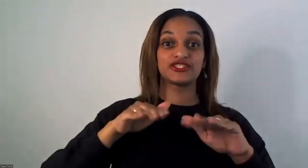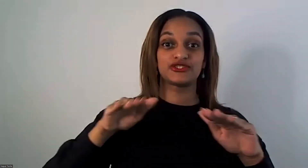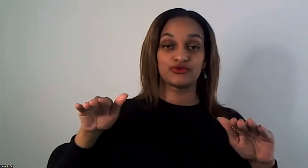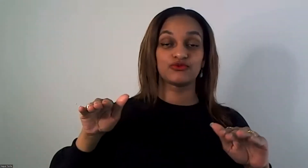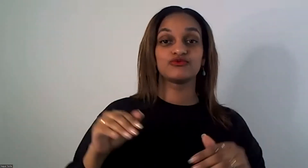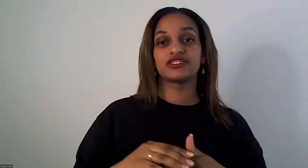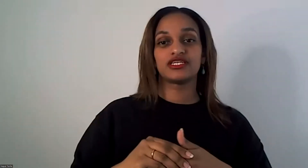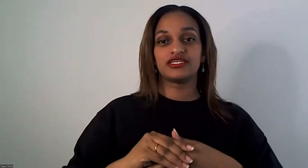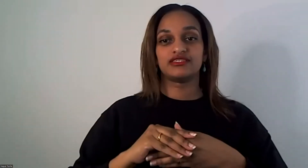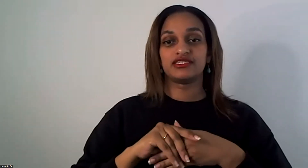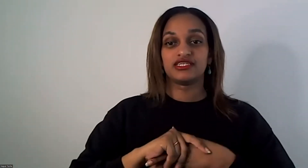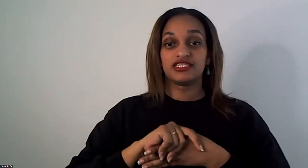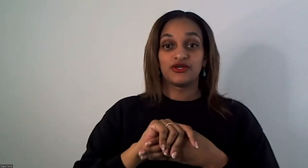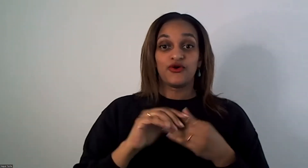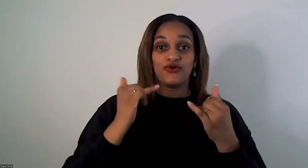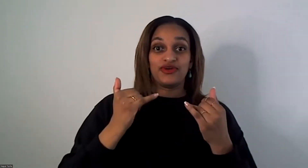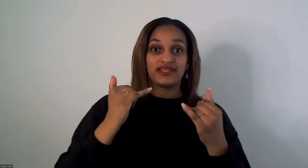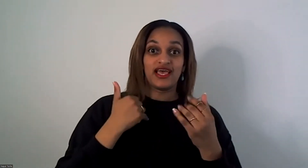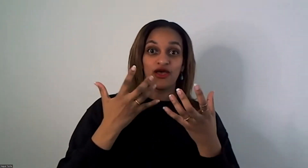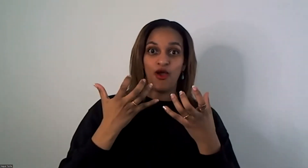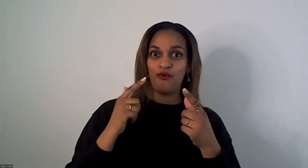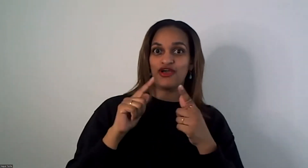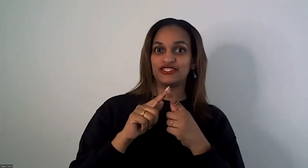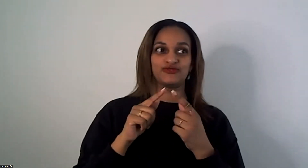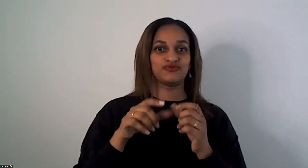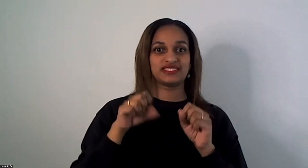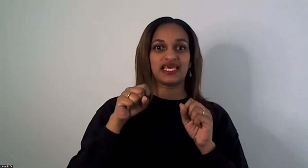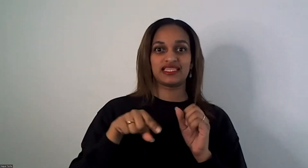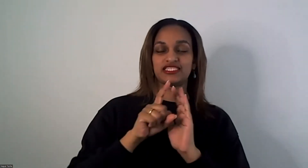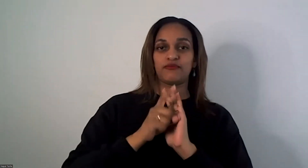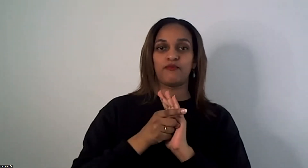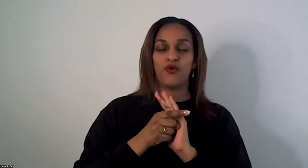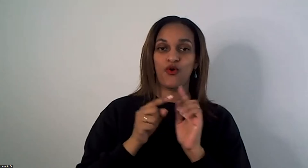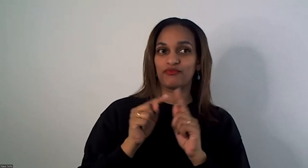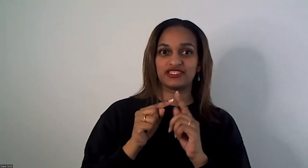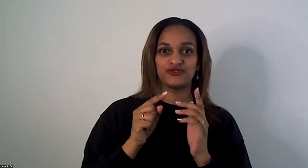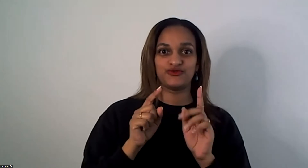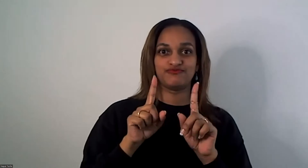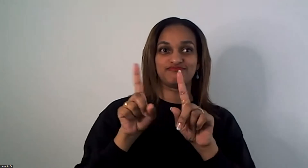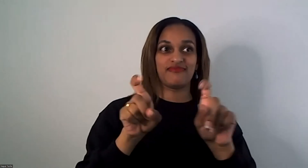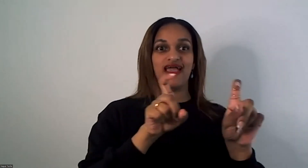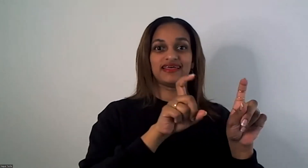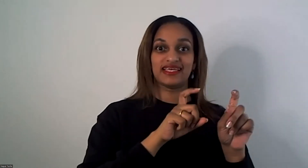better place for us and for our children. So now I just want to take a